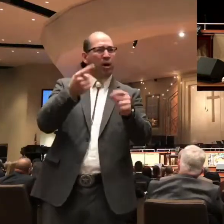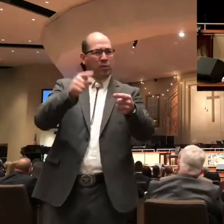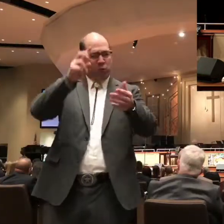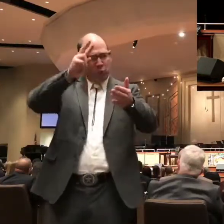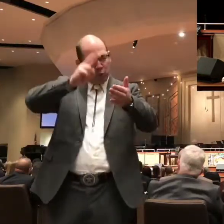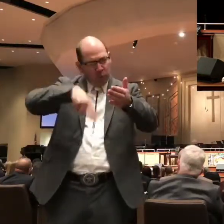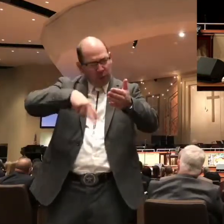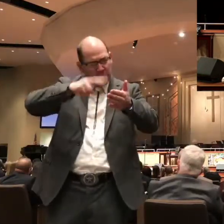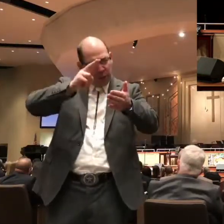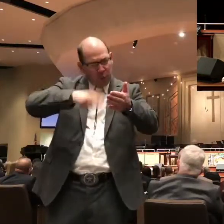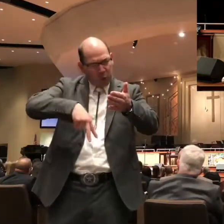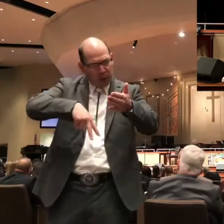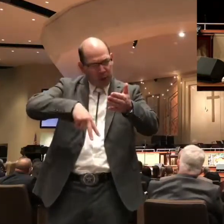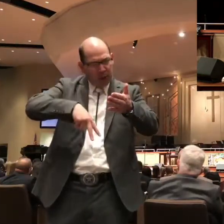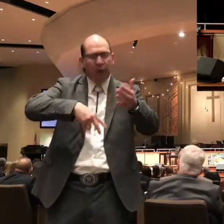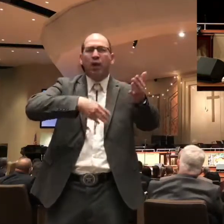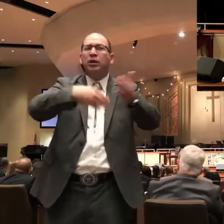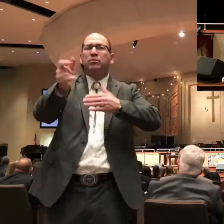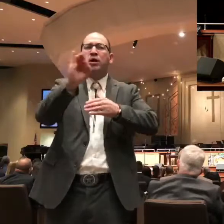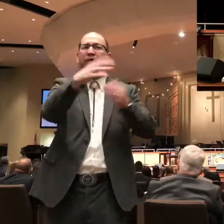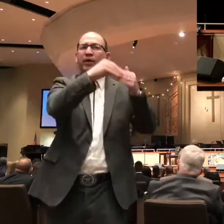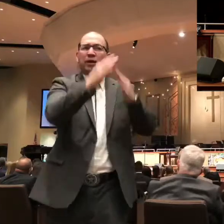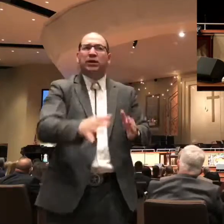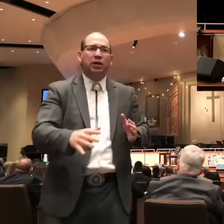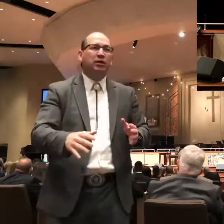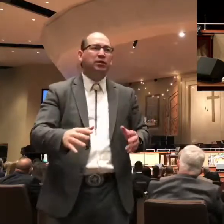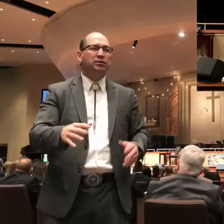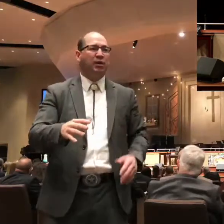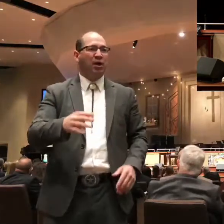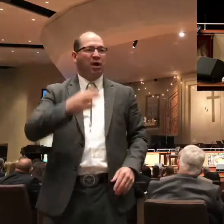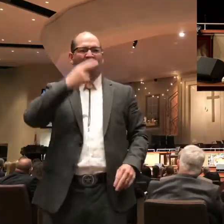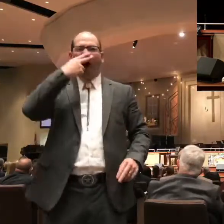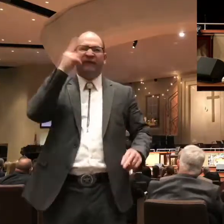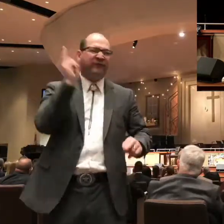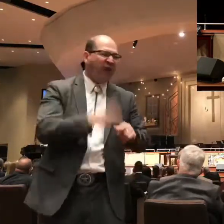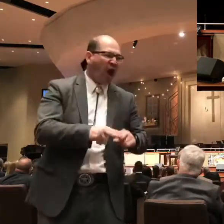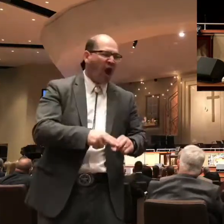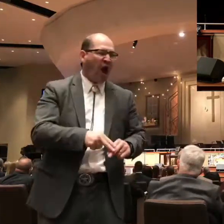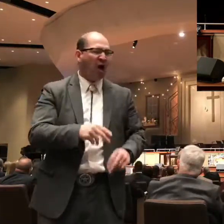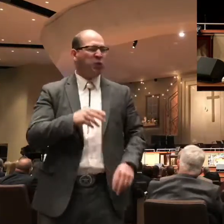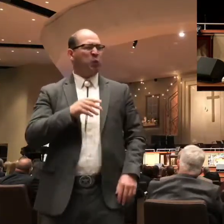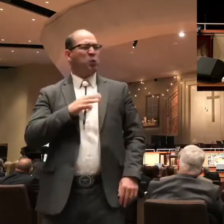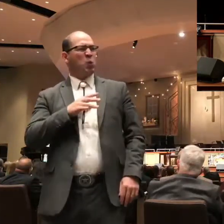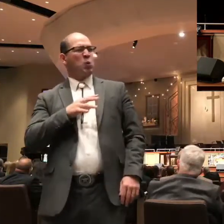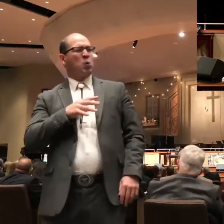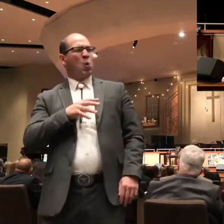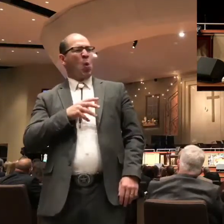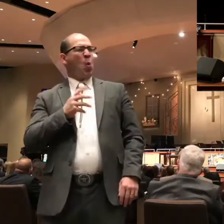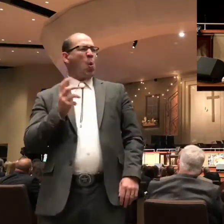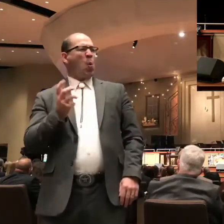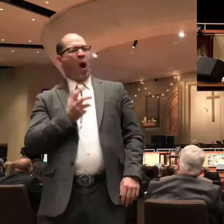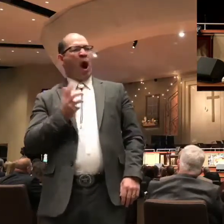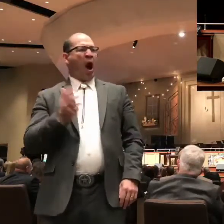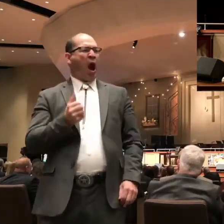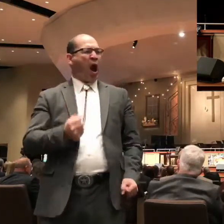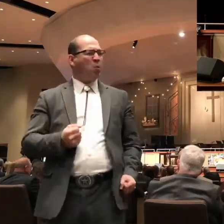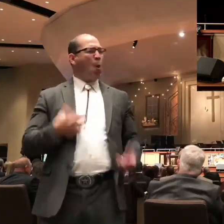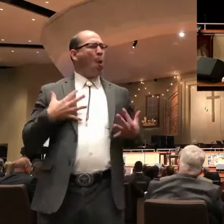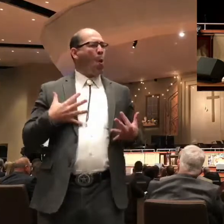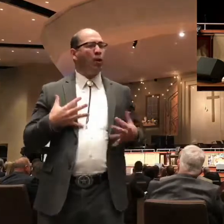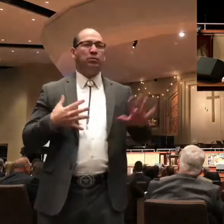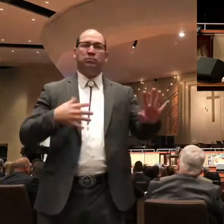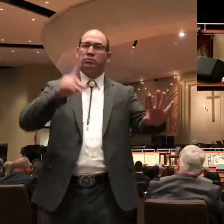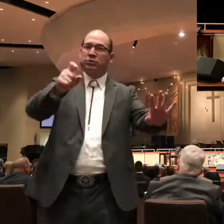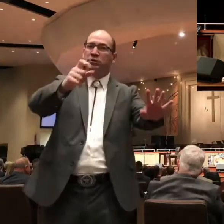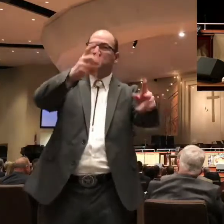how charismatic, no matter how fun-loving, no matter how awesome a service might seem to be, that we